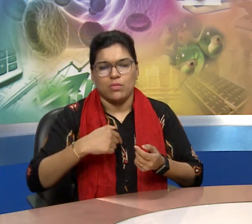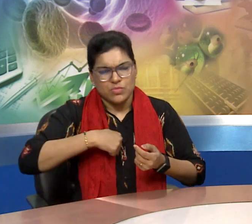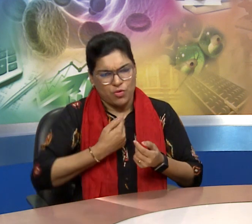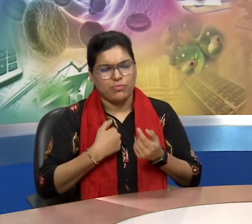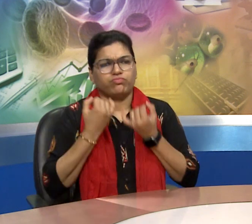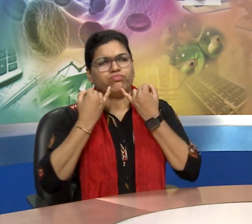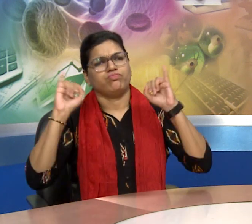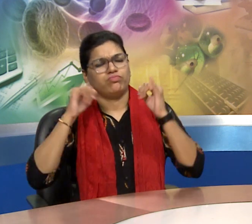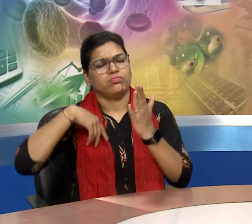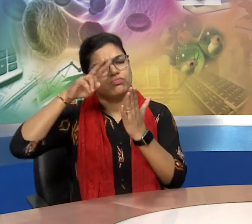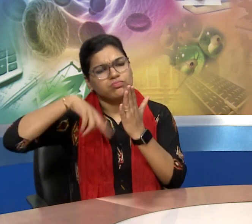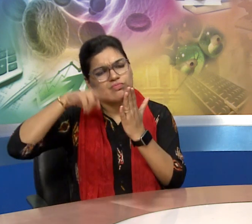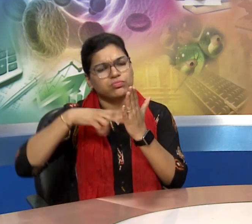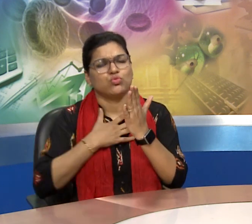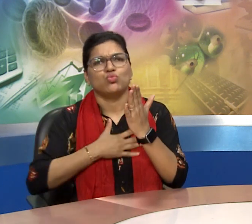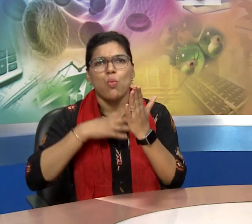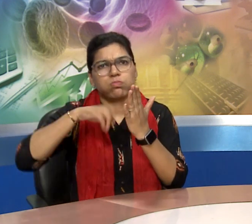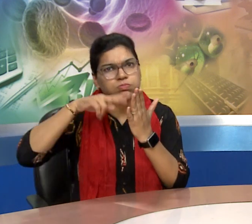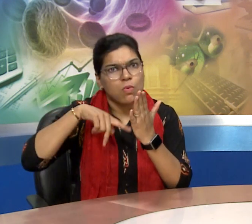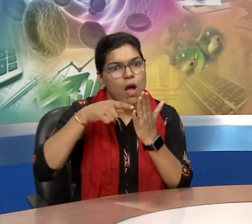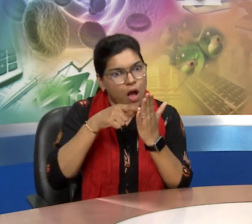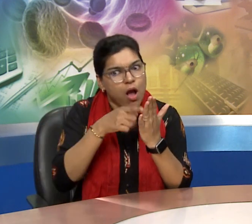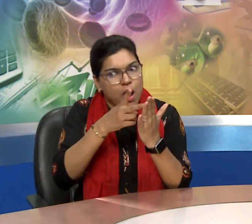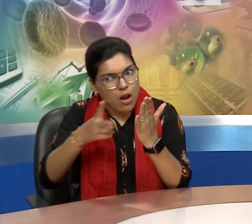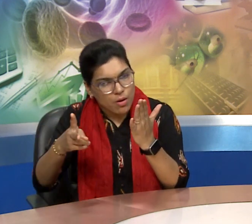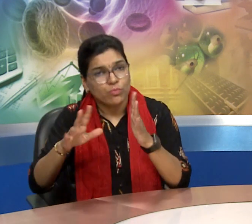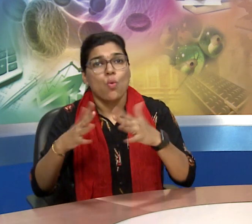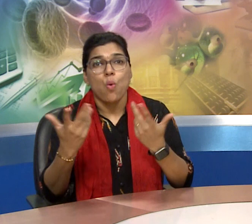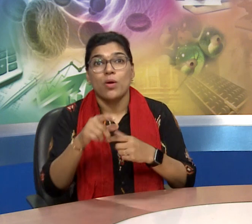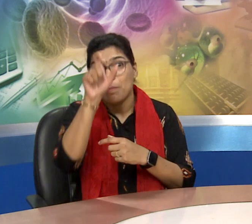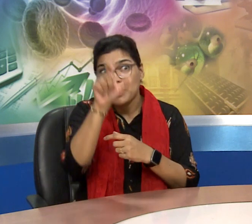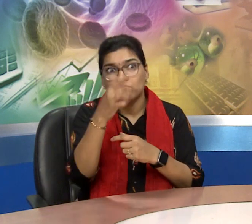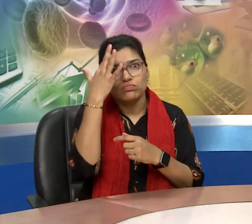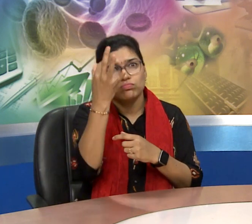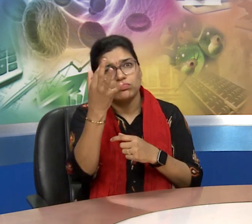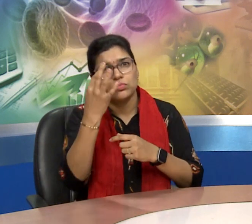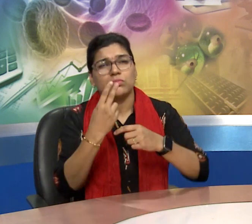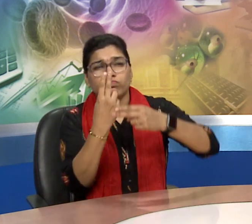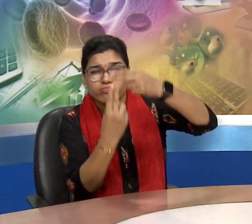irrespective of age and sex, for the welfare of the society as a whole.